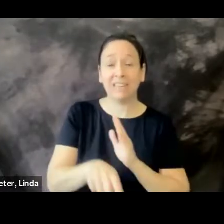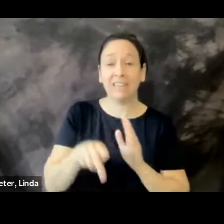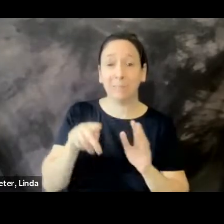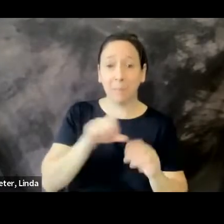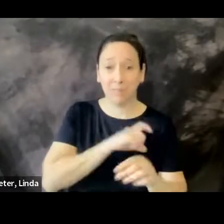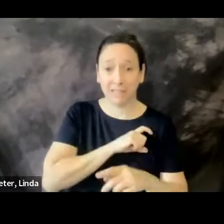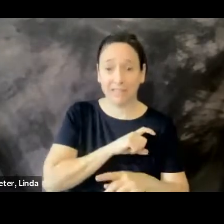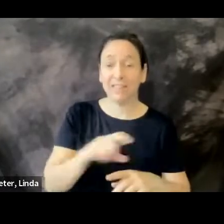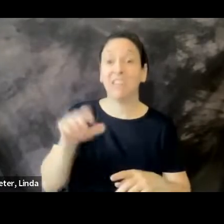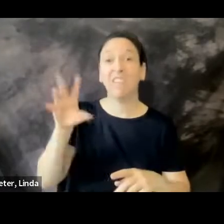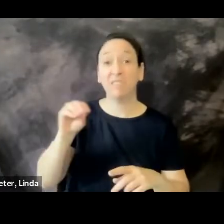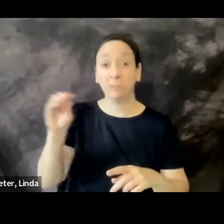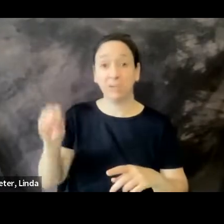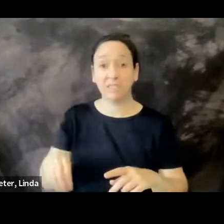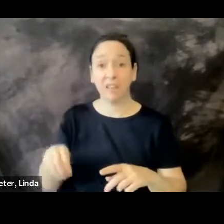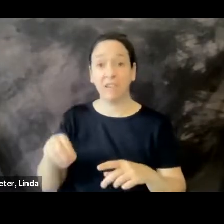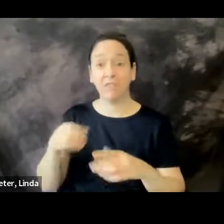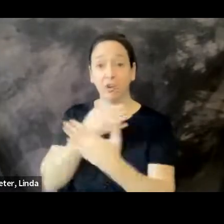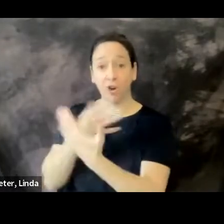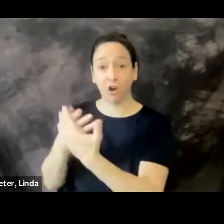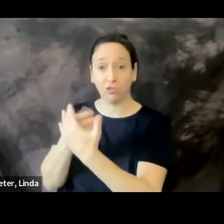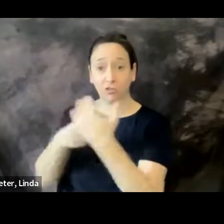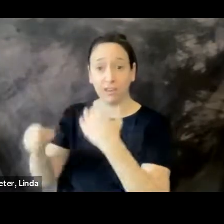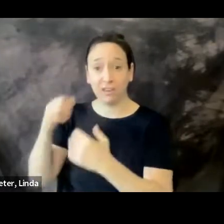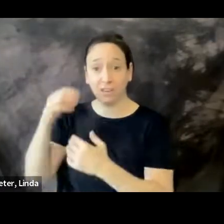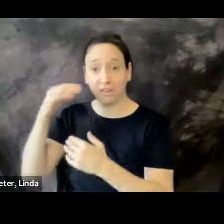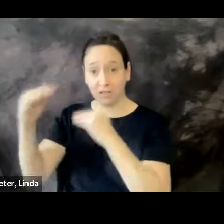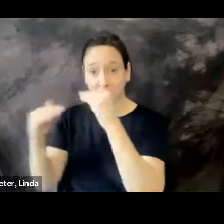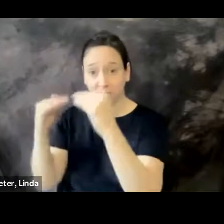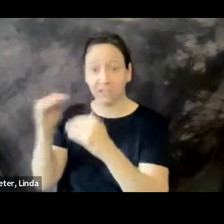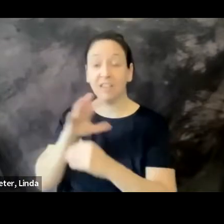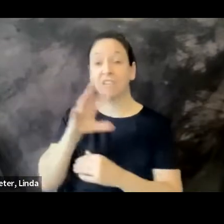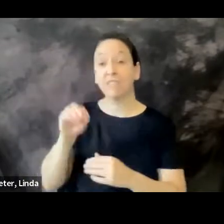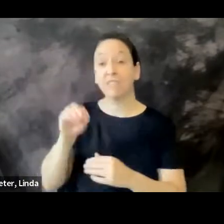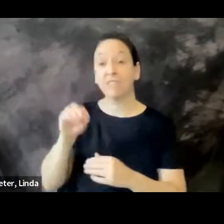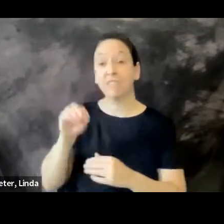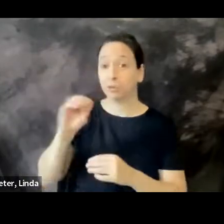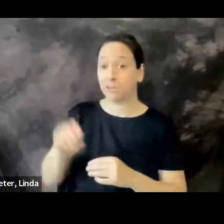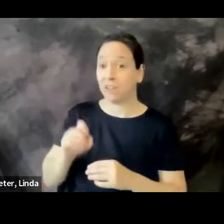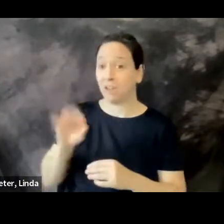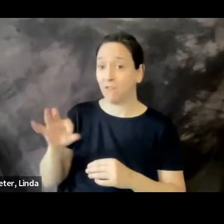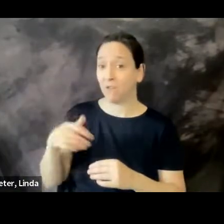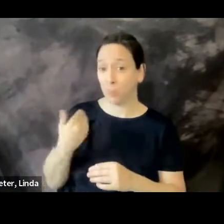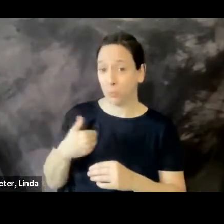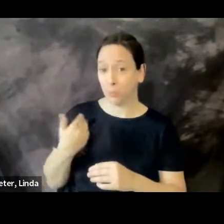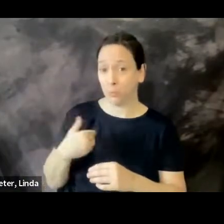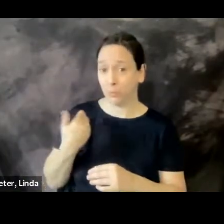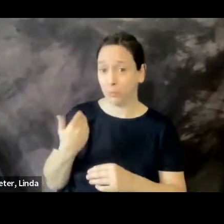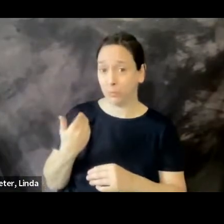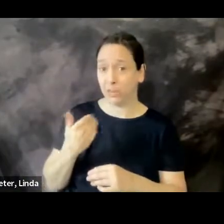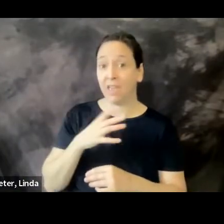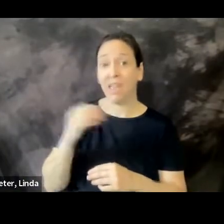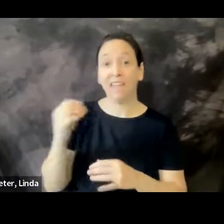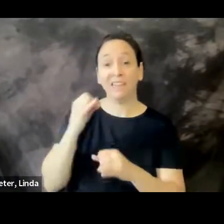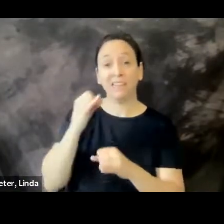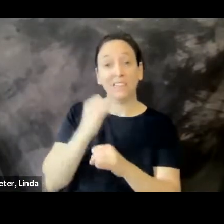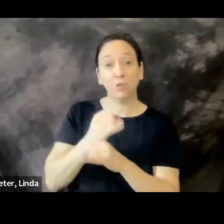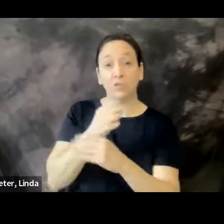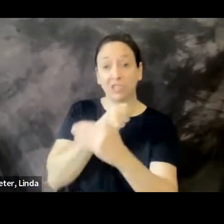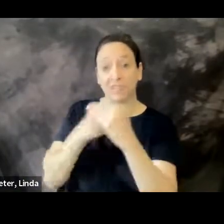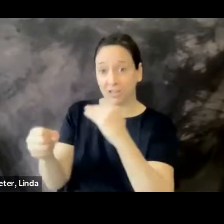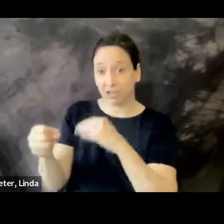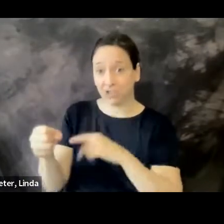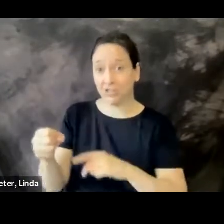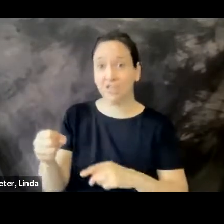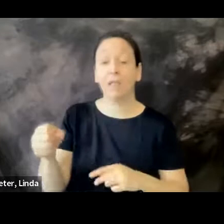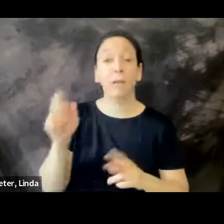incarcerated adults, up to 85% of incarcerated youth. And then there's also institutionalization in the context of people